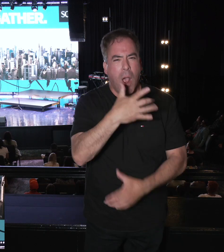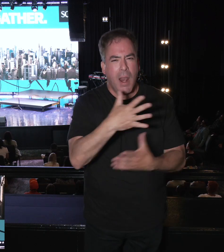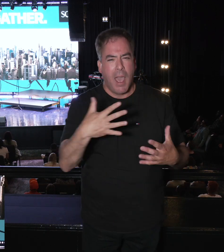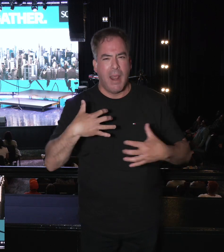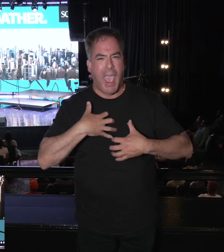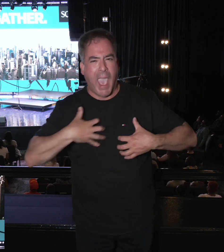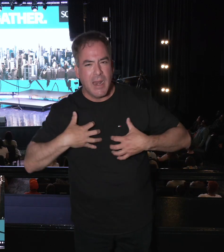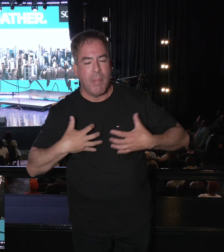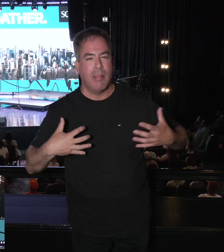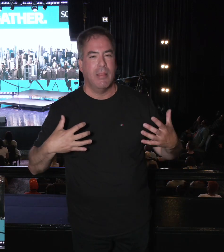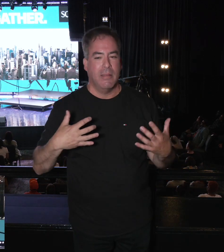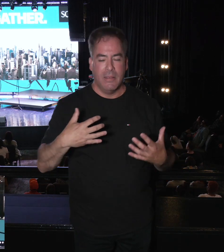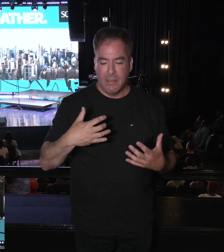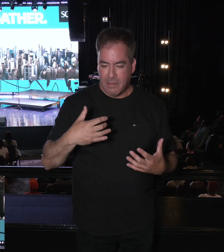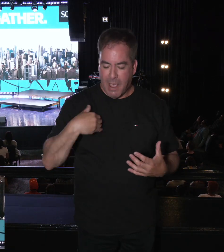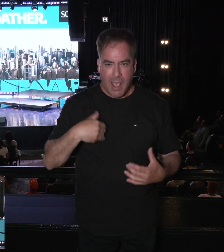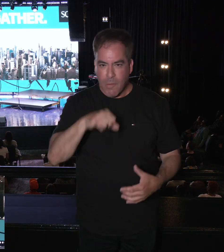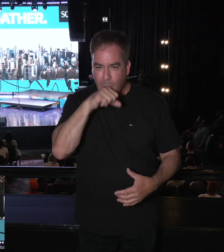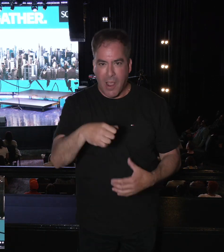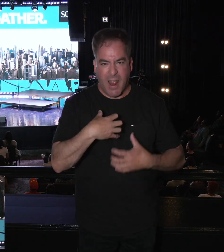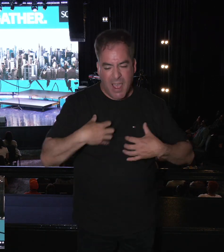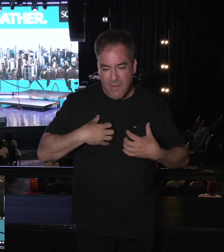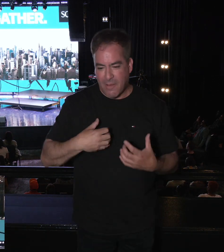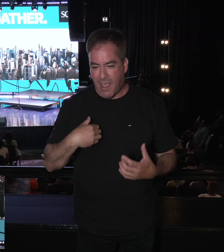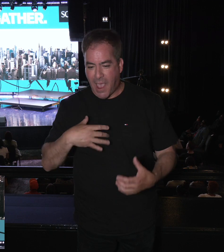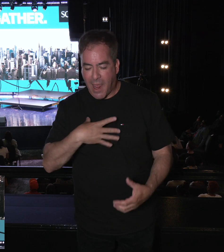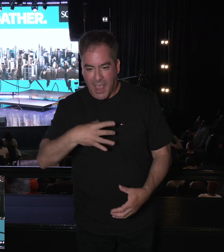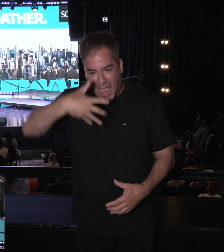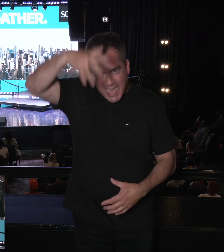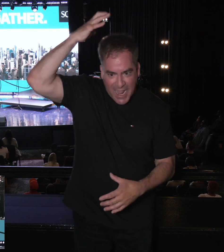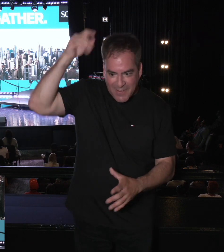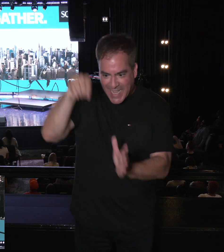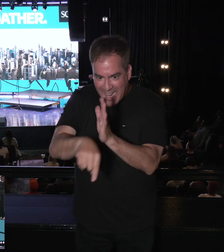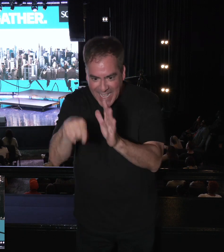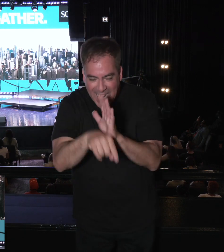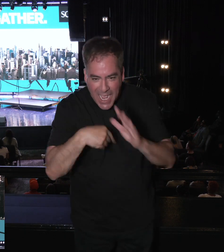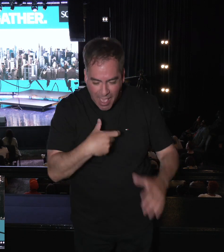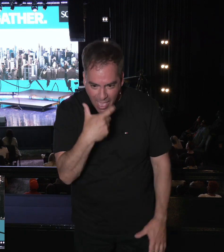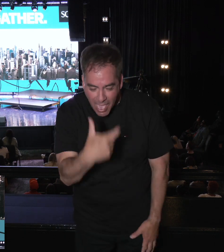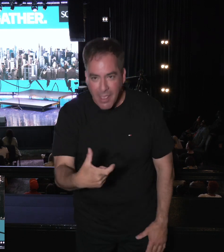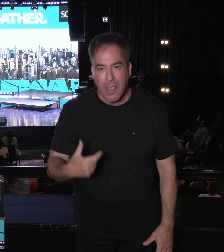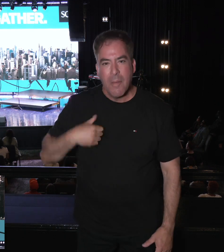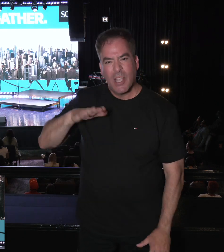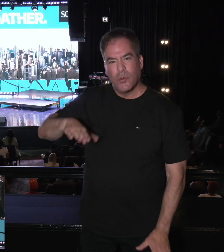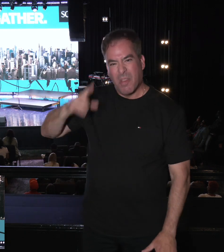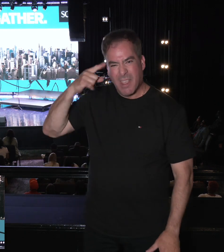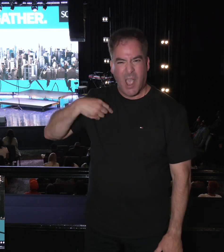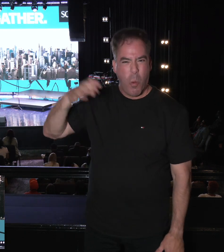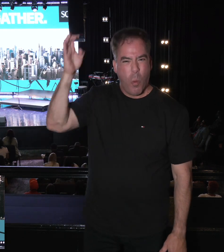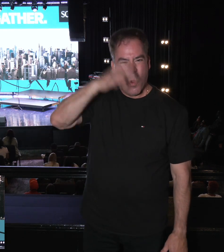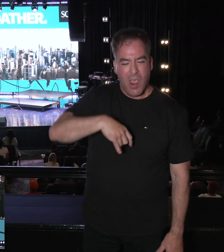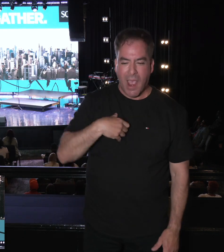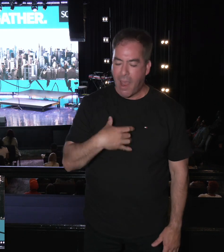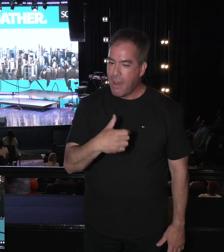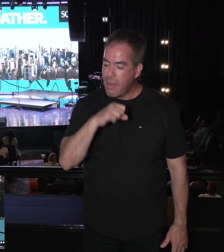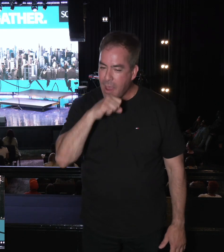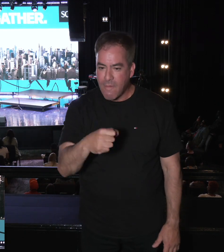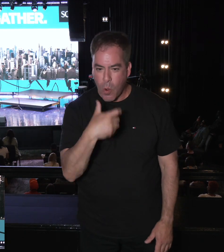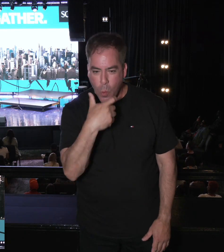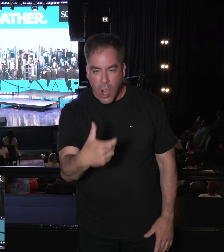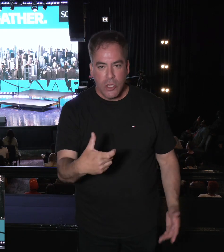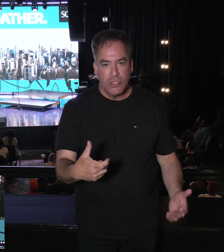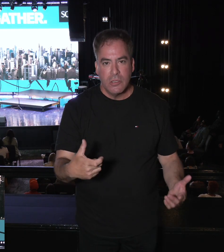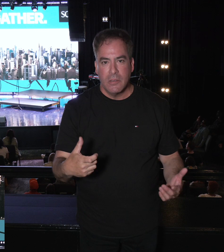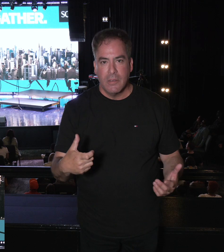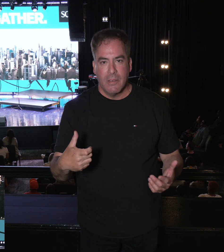Like everything's animals. It's all like lions killing other things. And my kids think I'm weird because I just love watching